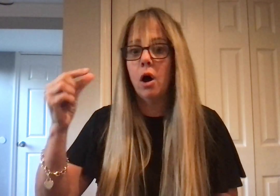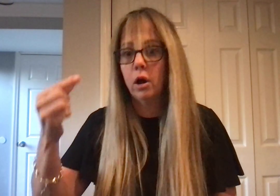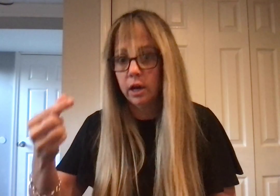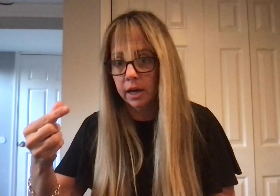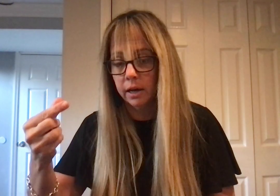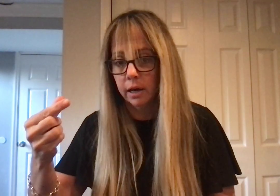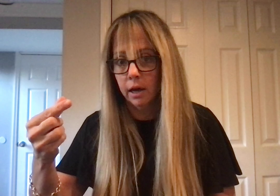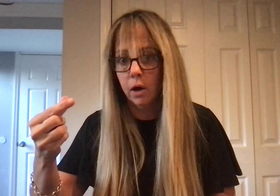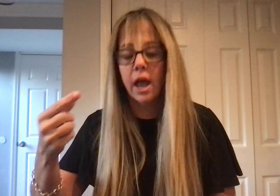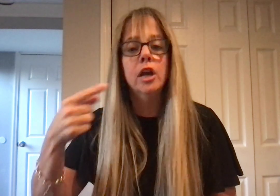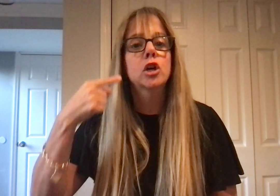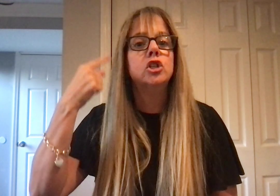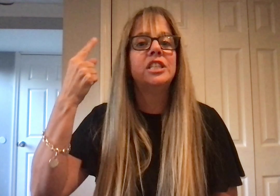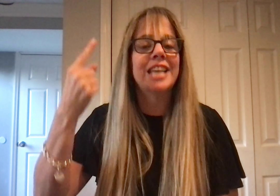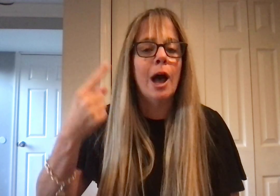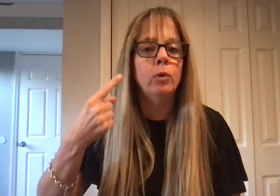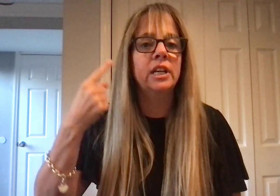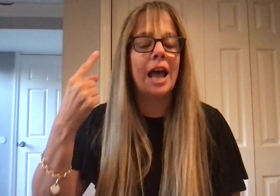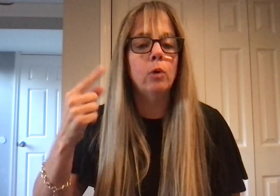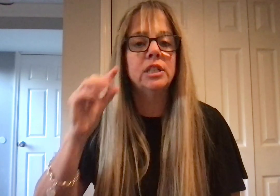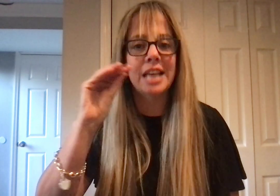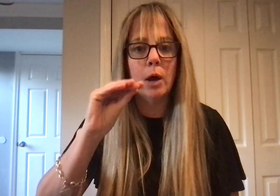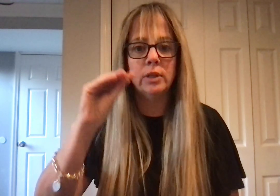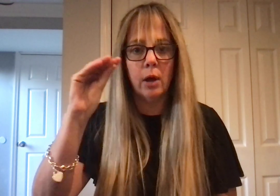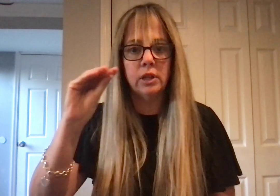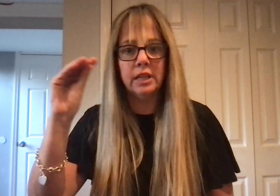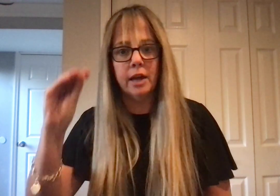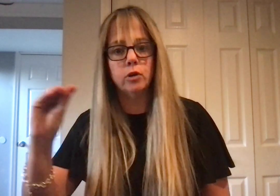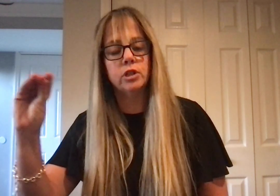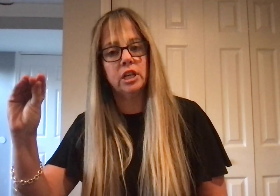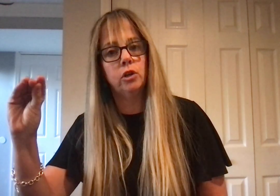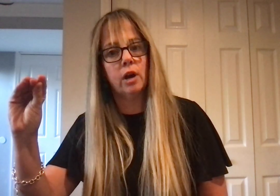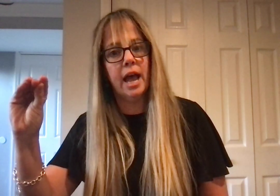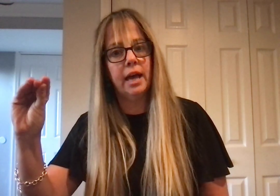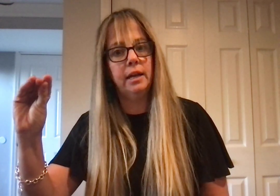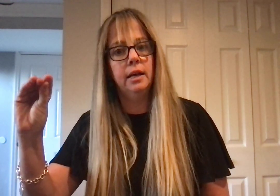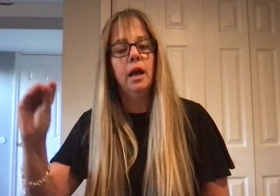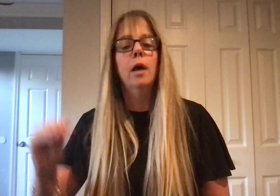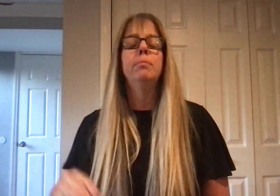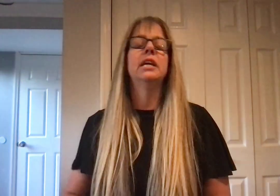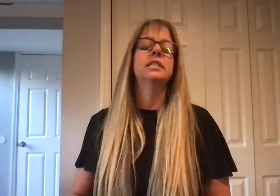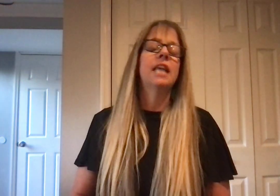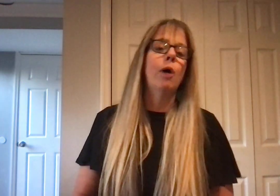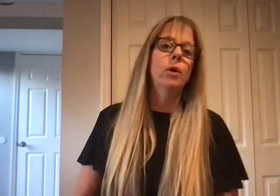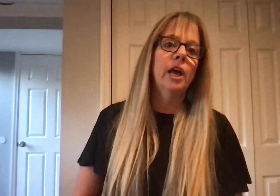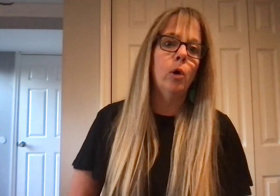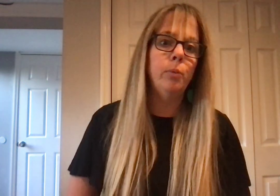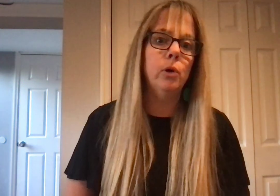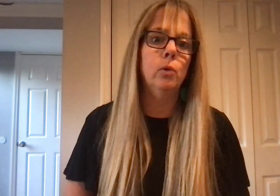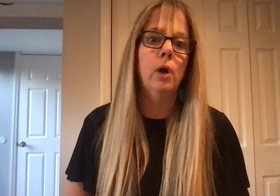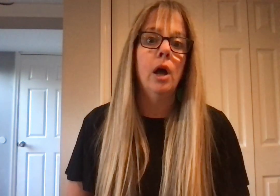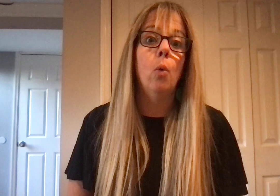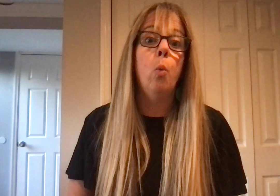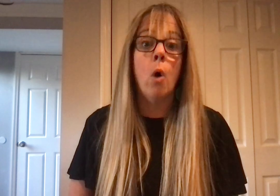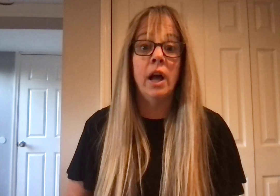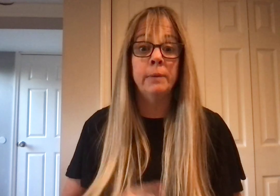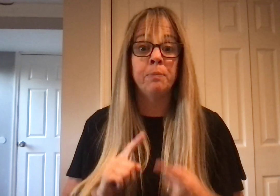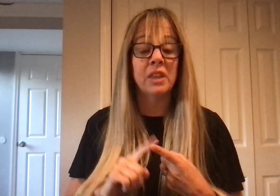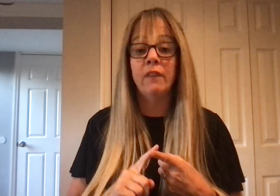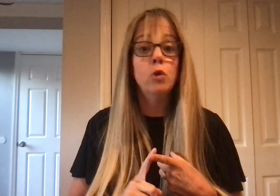Dog. Okay? Sound it out. Sound out the letters in your head, because that will help you. One, if you miss